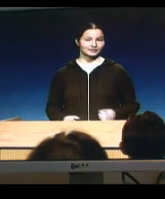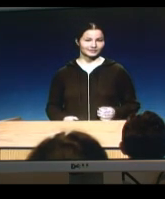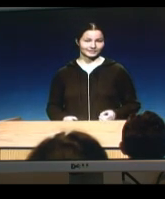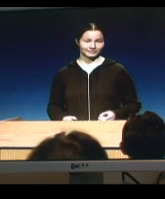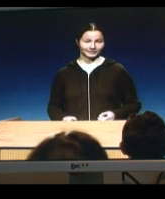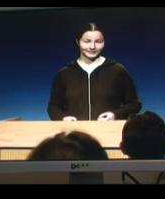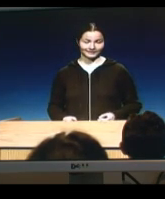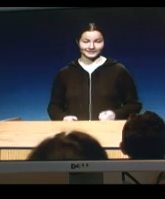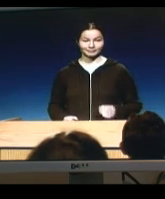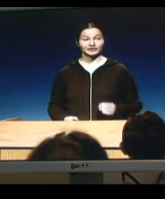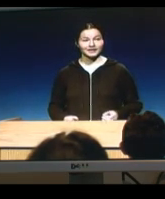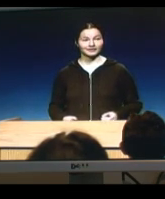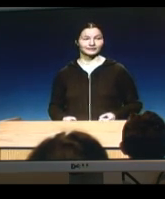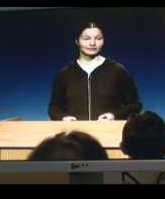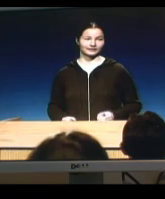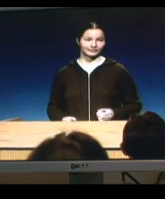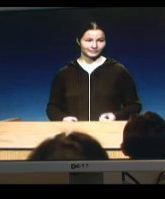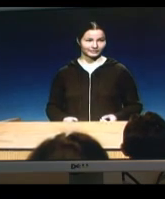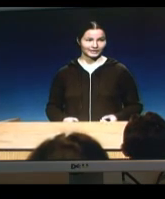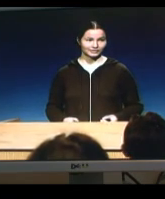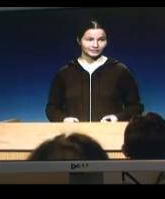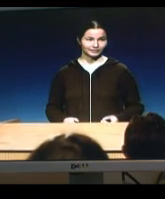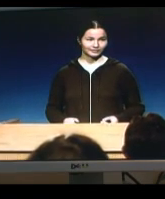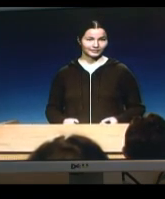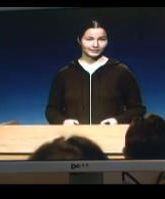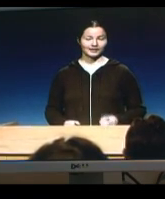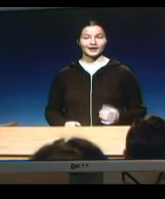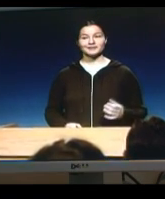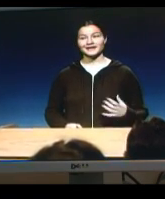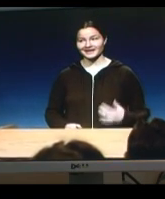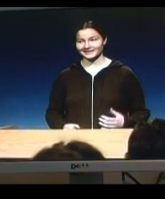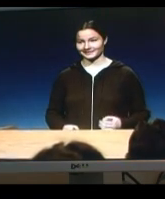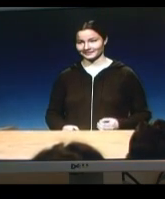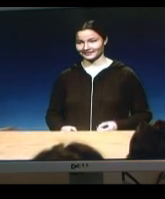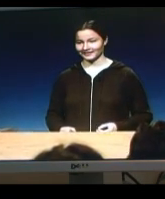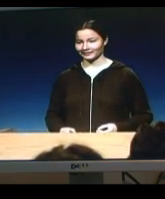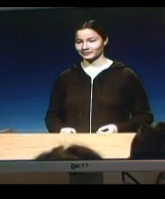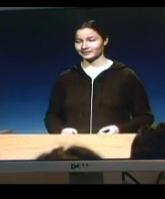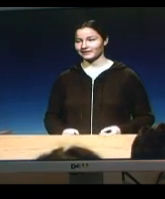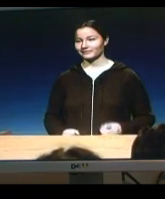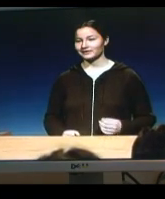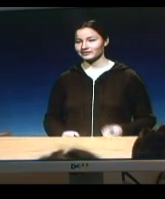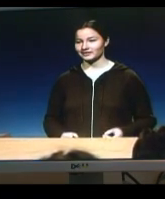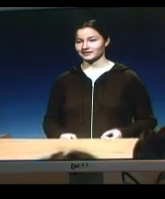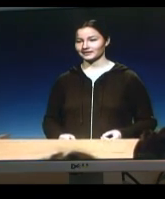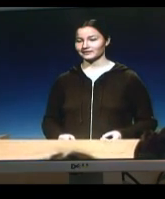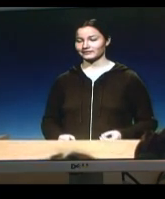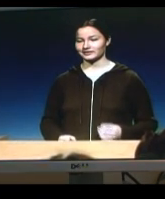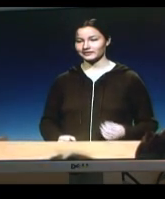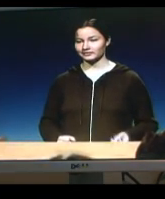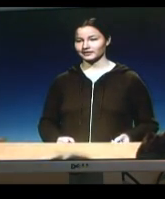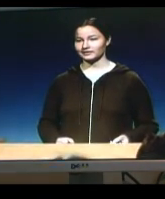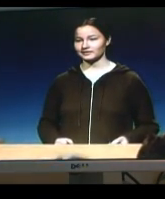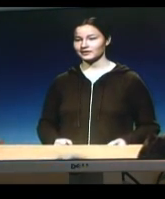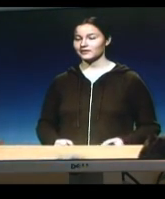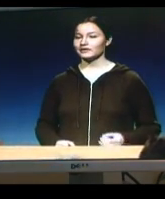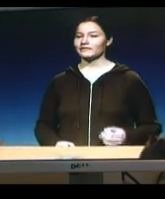a supplement, it's a primary mode of communication. I'm not an expert in sign language, but I've been interested in it for several years. My father's